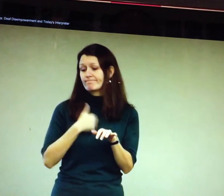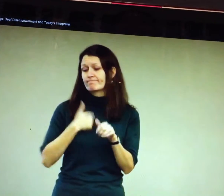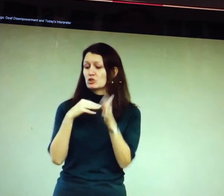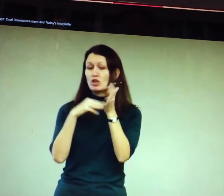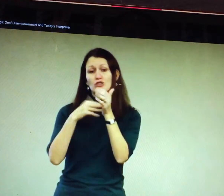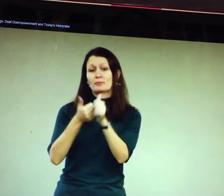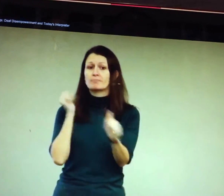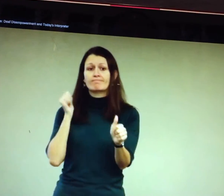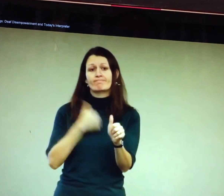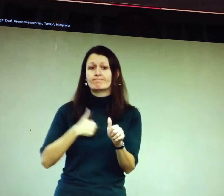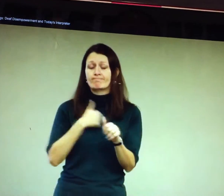me. They never looked at me.